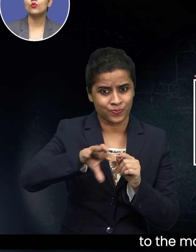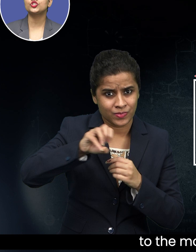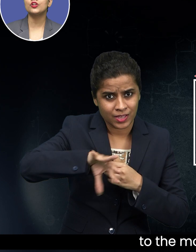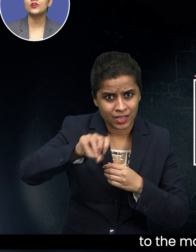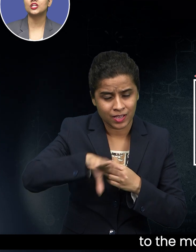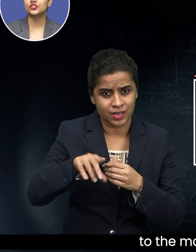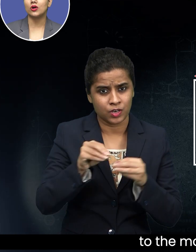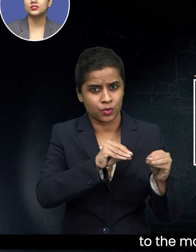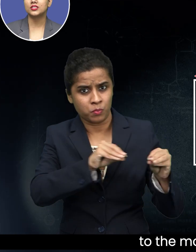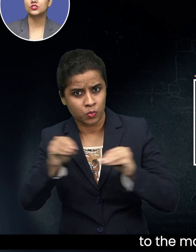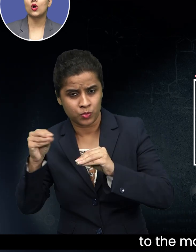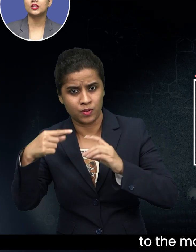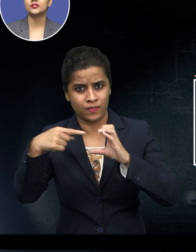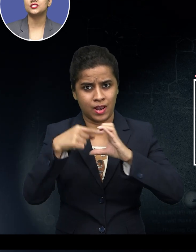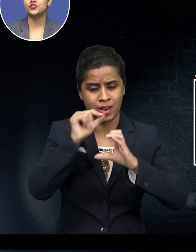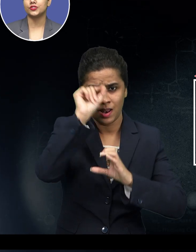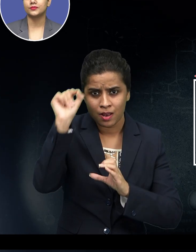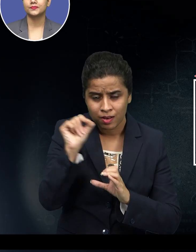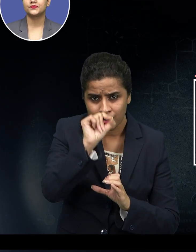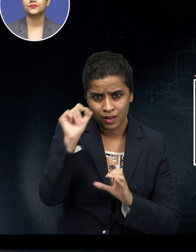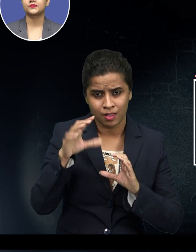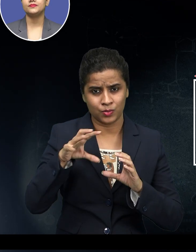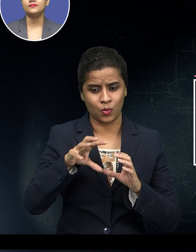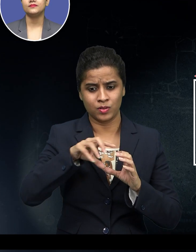to the motion of electrons is called a resistor.